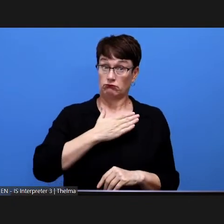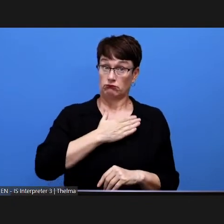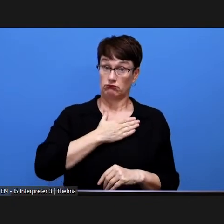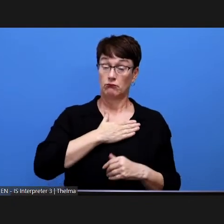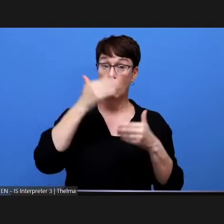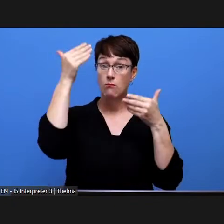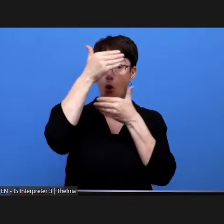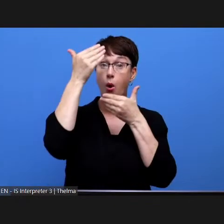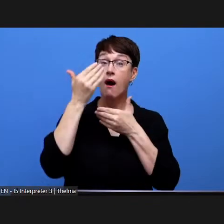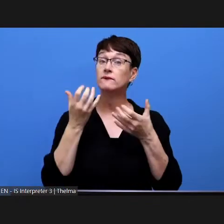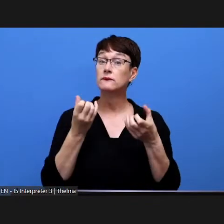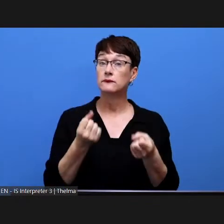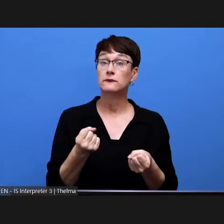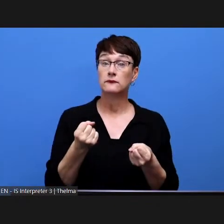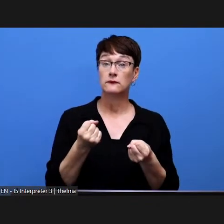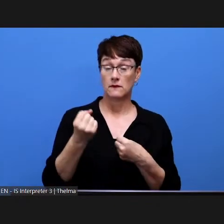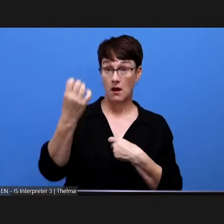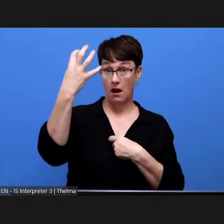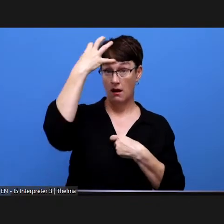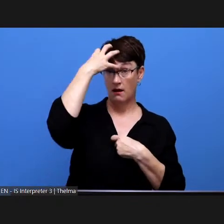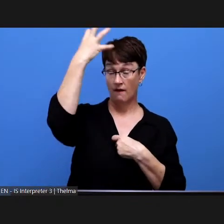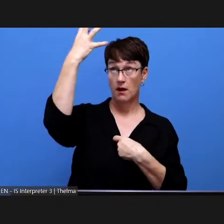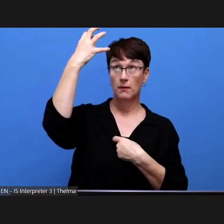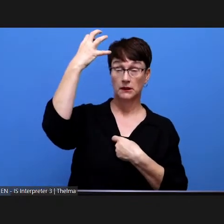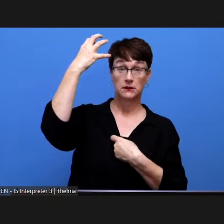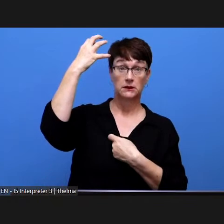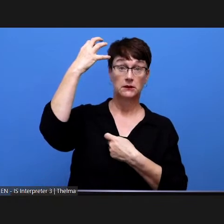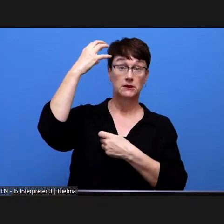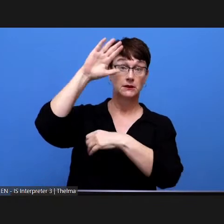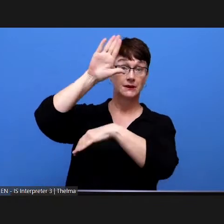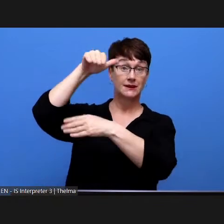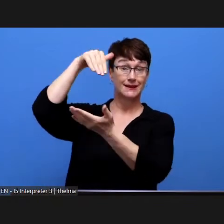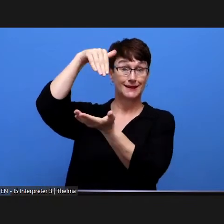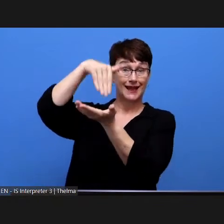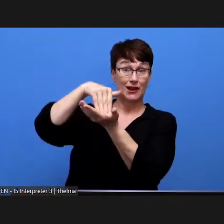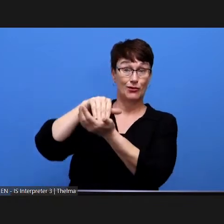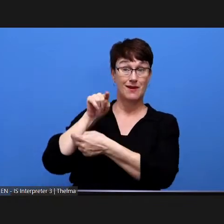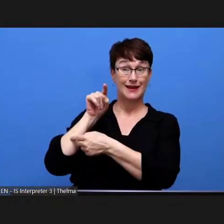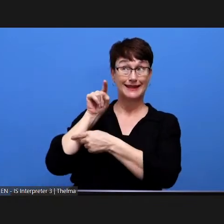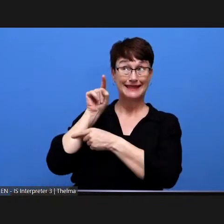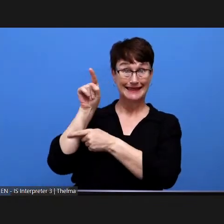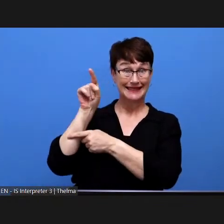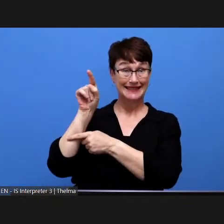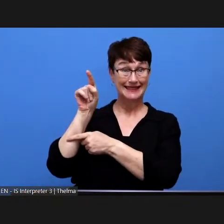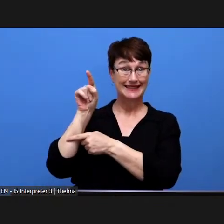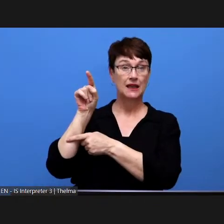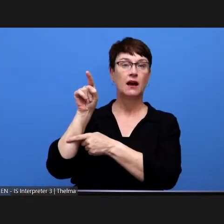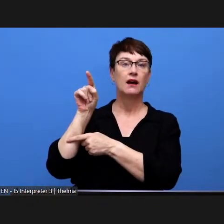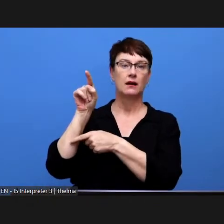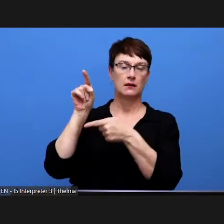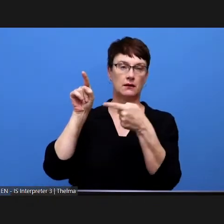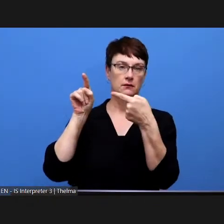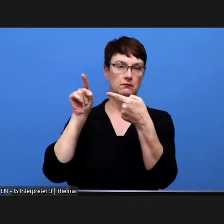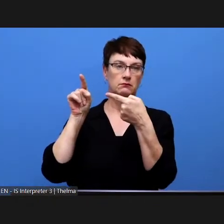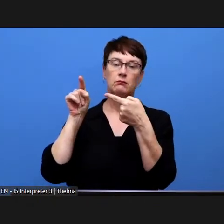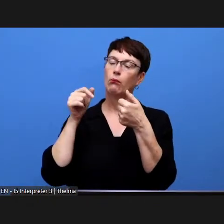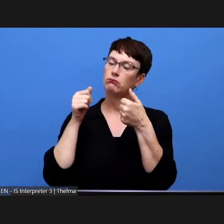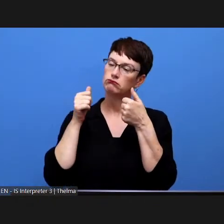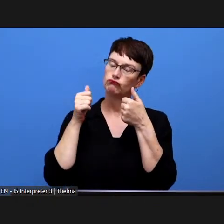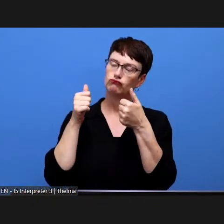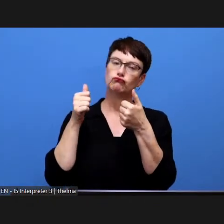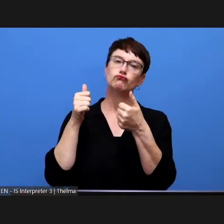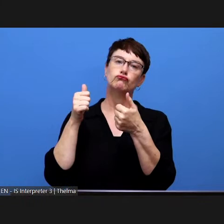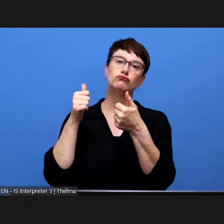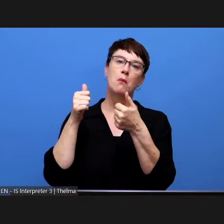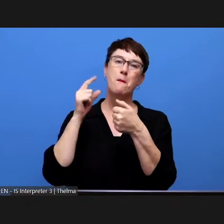authorities. Again, we've lost him. It's not sustainable. I mean the microphone.